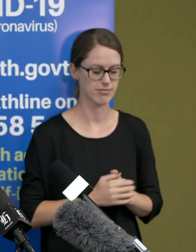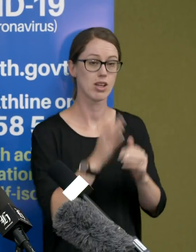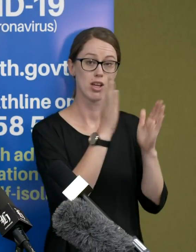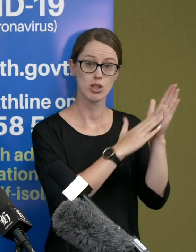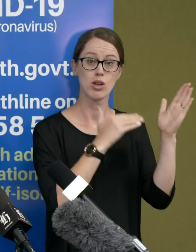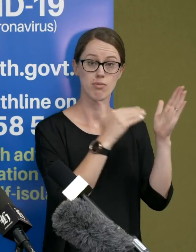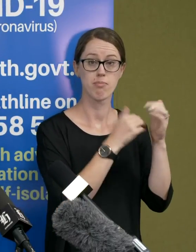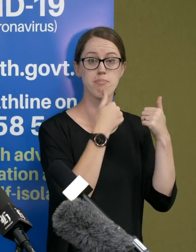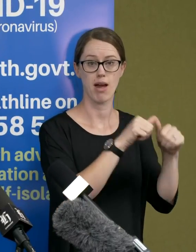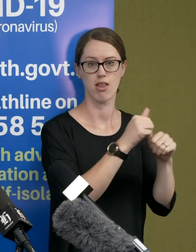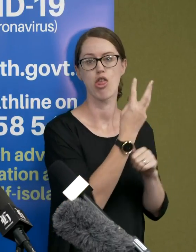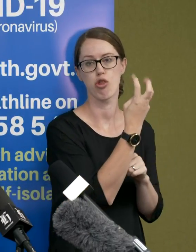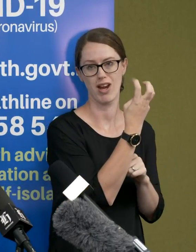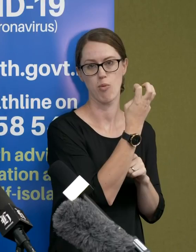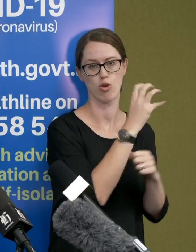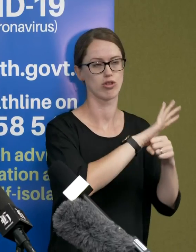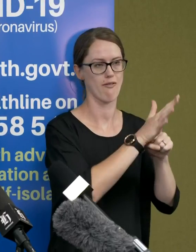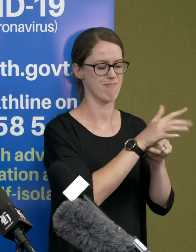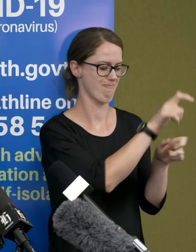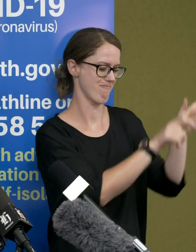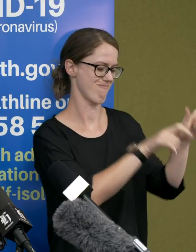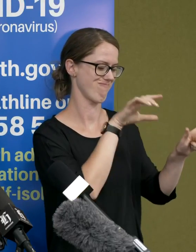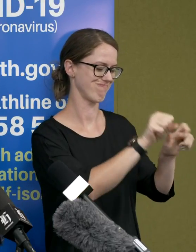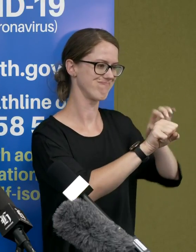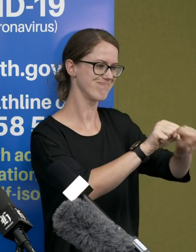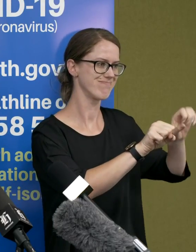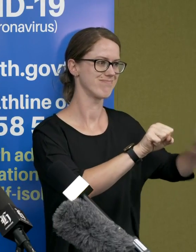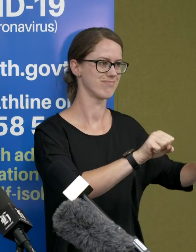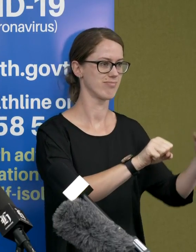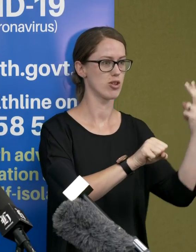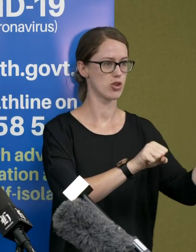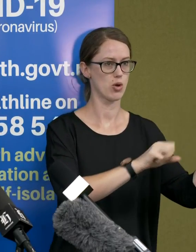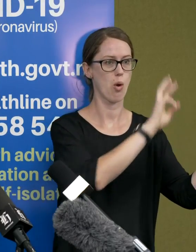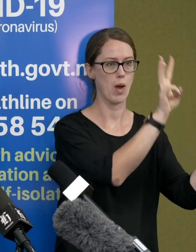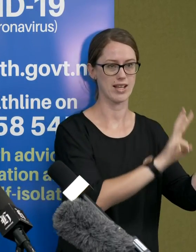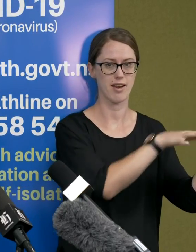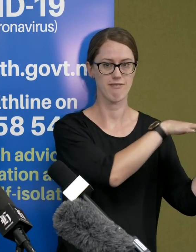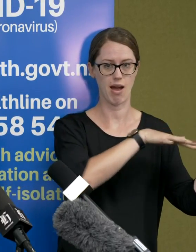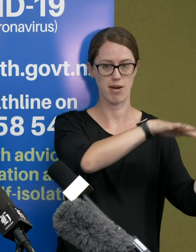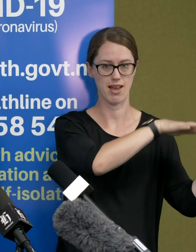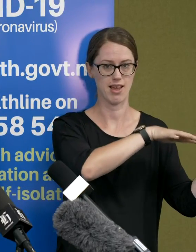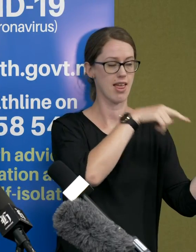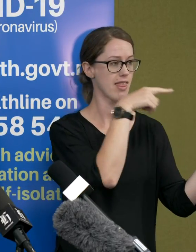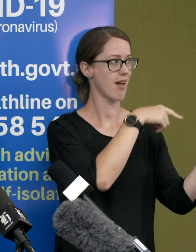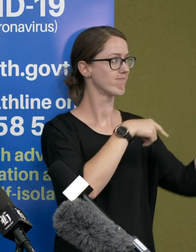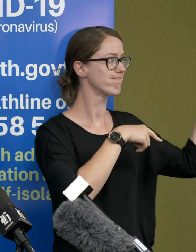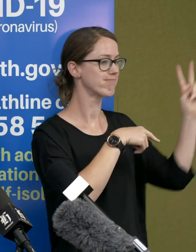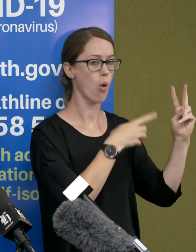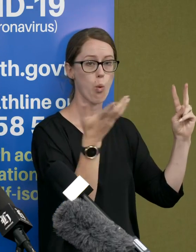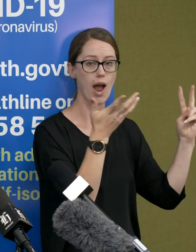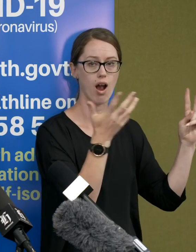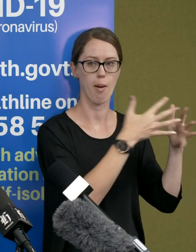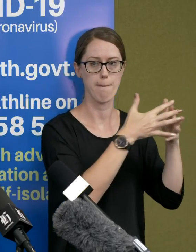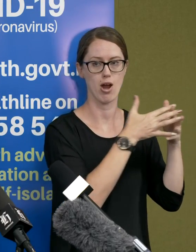Zealand has 3 new cases of COVID-19. We have 2 in a Wellington family recently returned from the